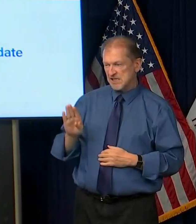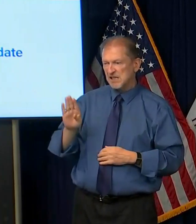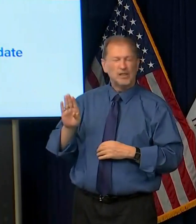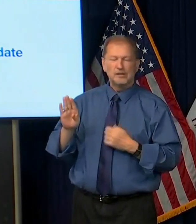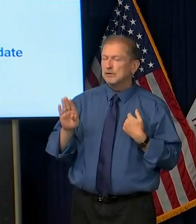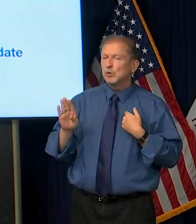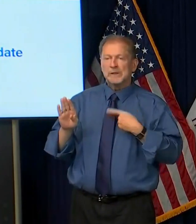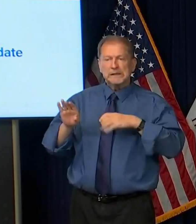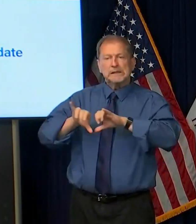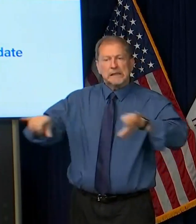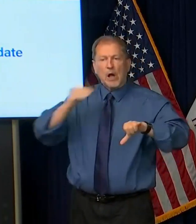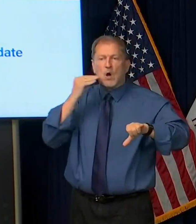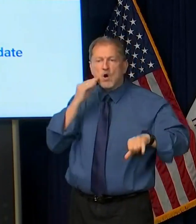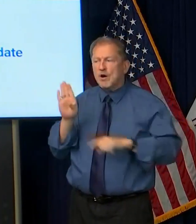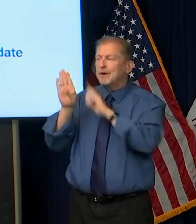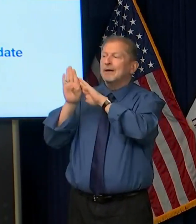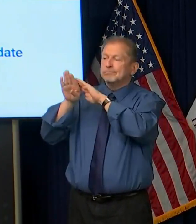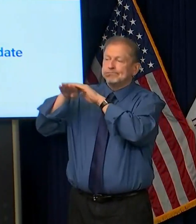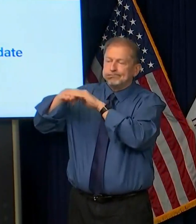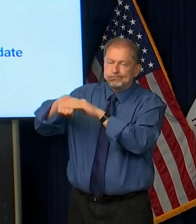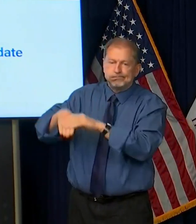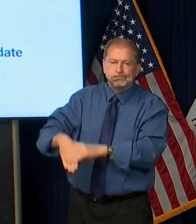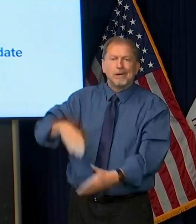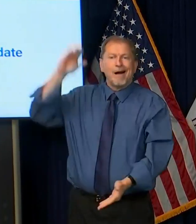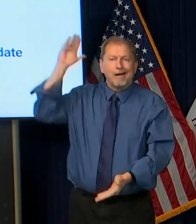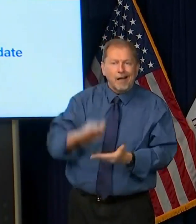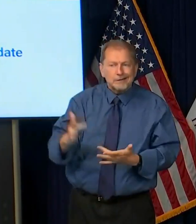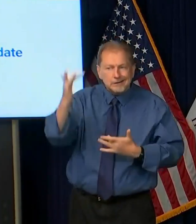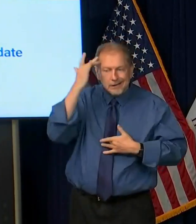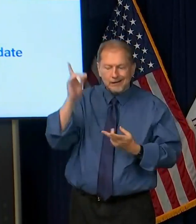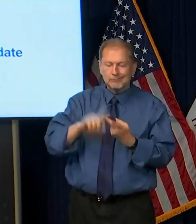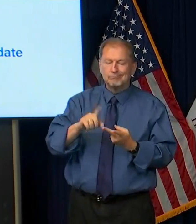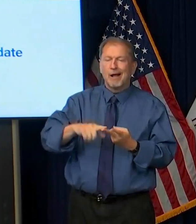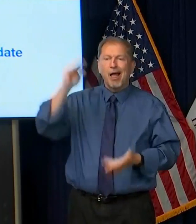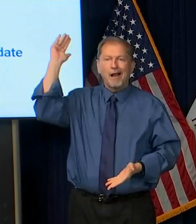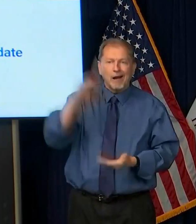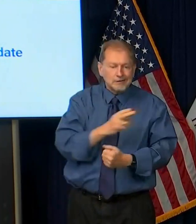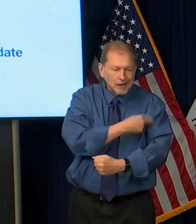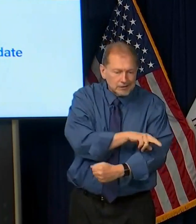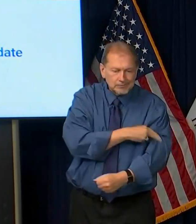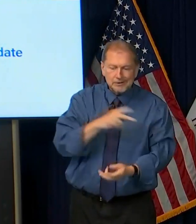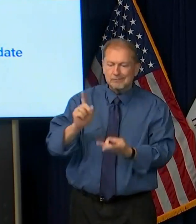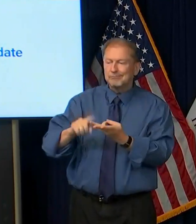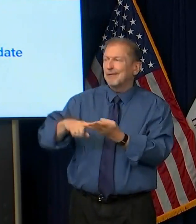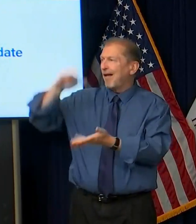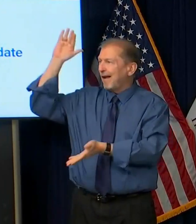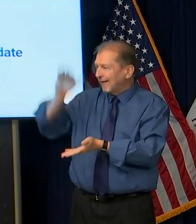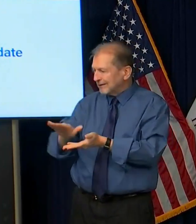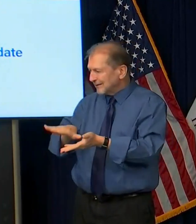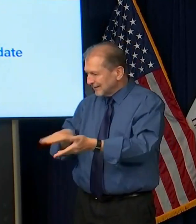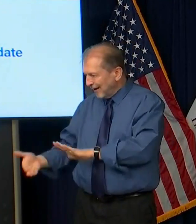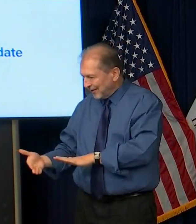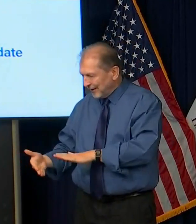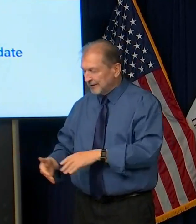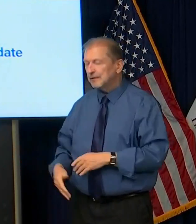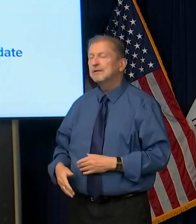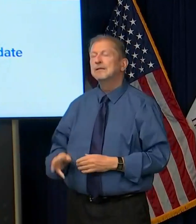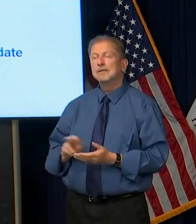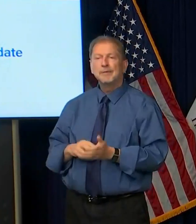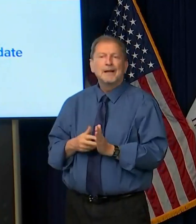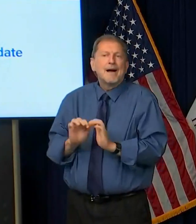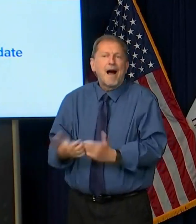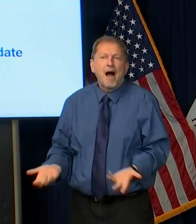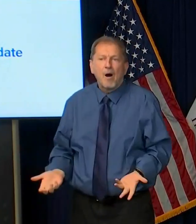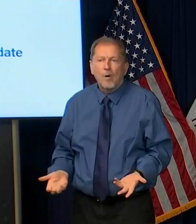of individuals getting into the hospital, to decrease the number of deaths. And to do this, we just have